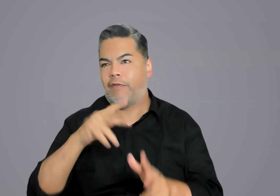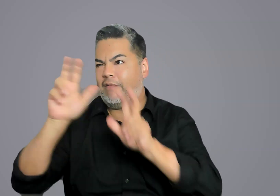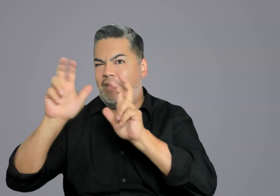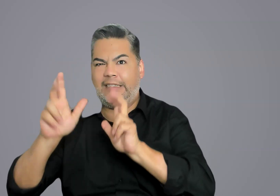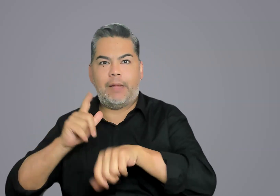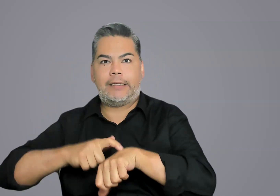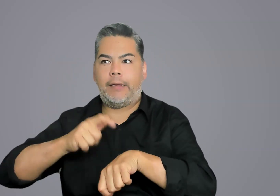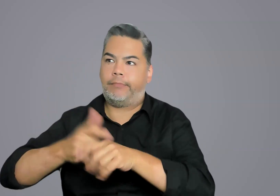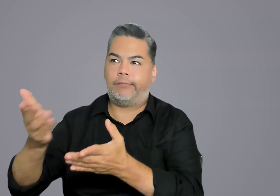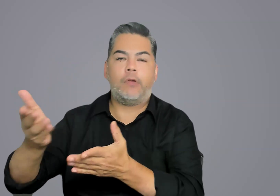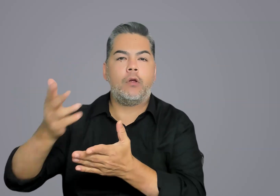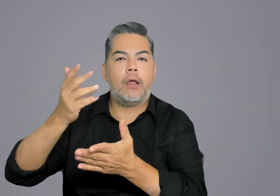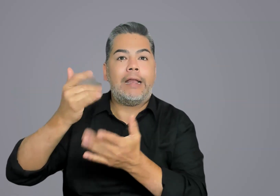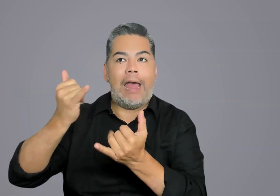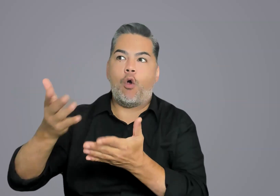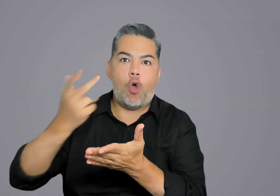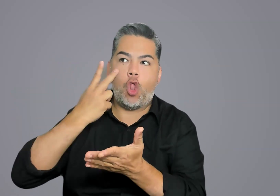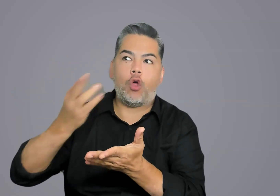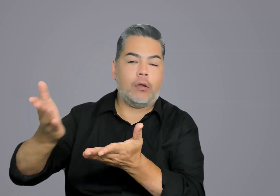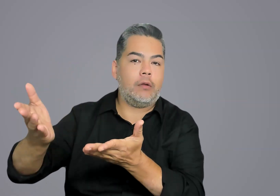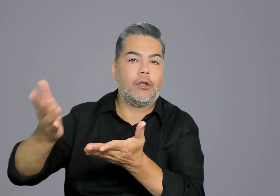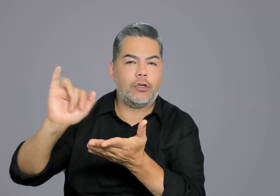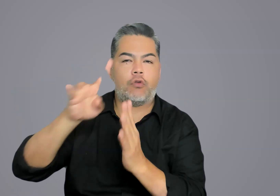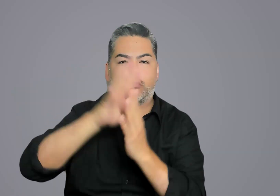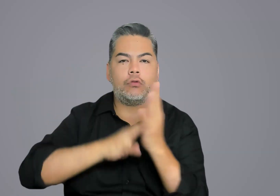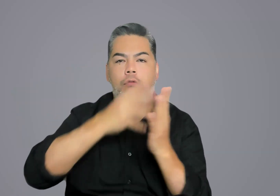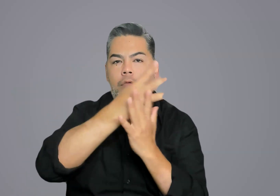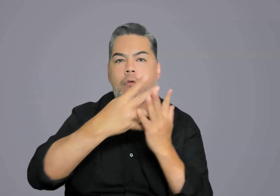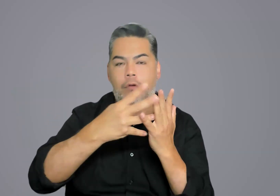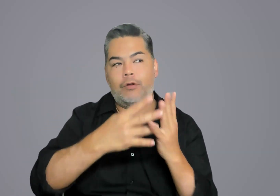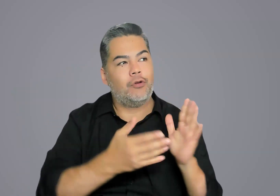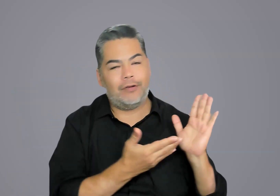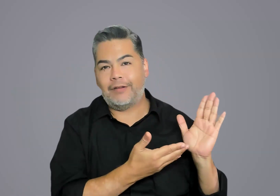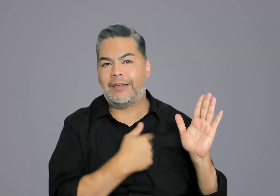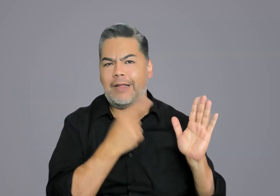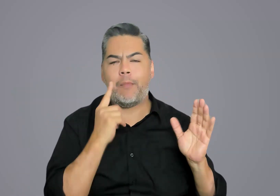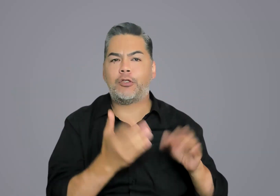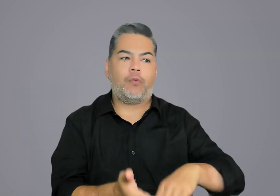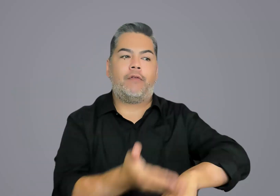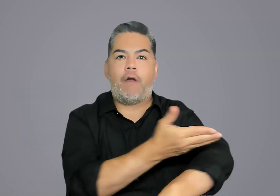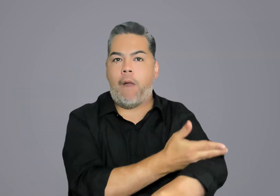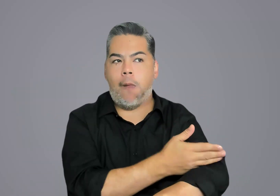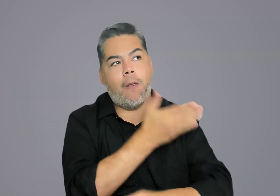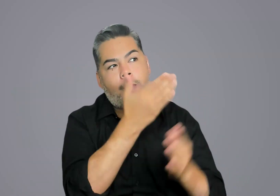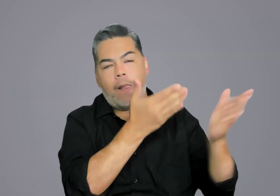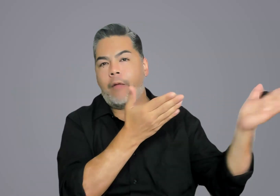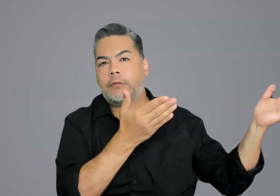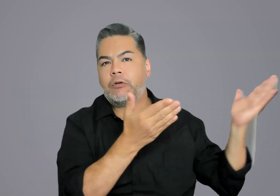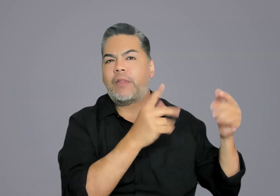what have we got to show for it? You can show those graphs and charts of here's how much we've improved these different